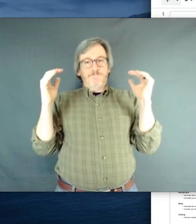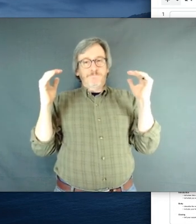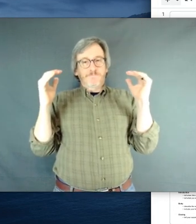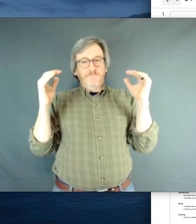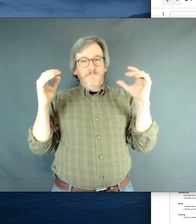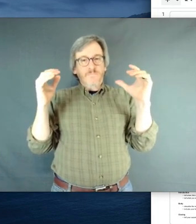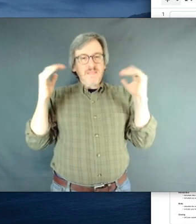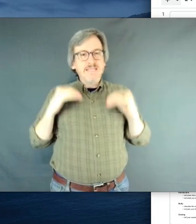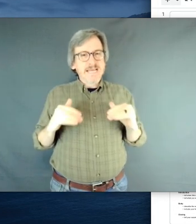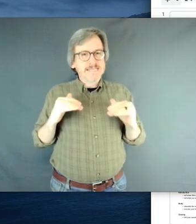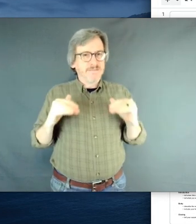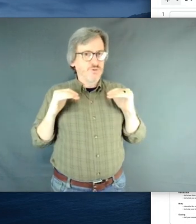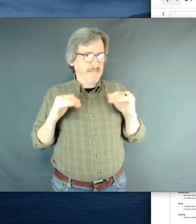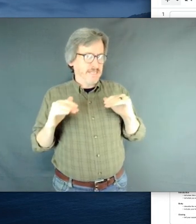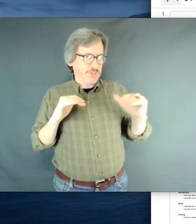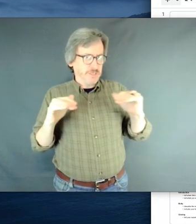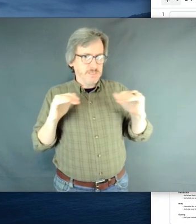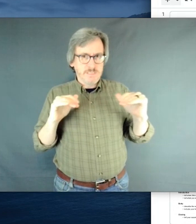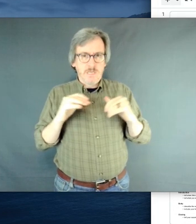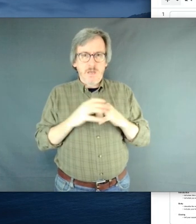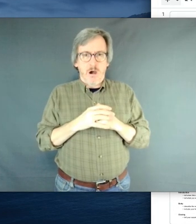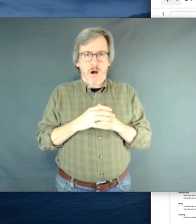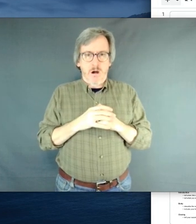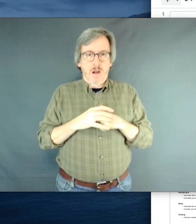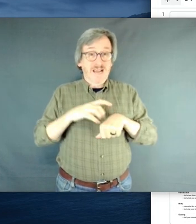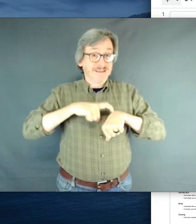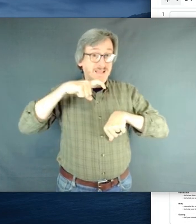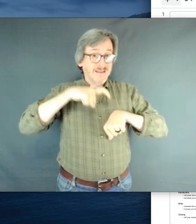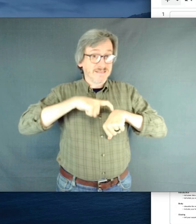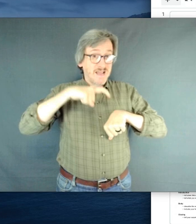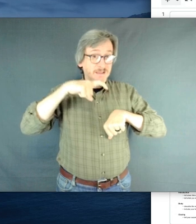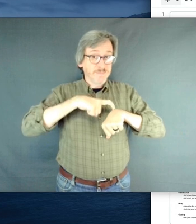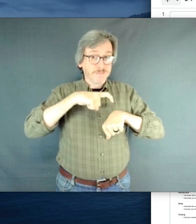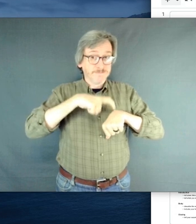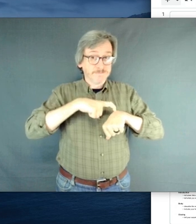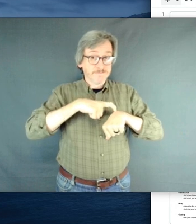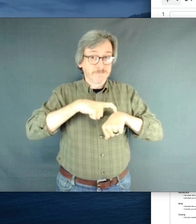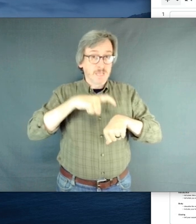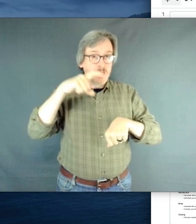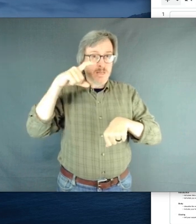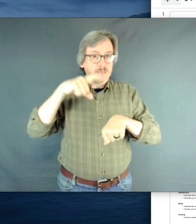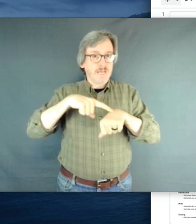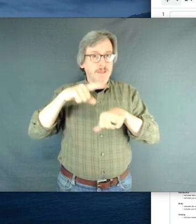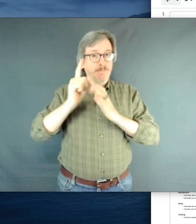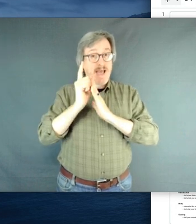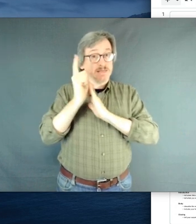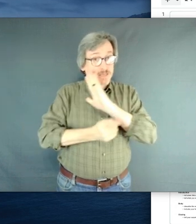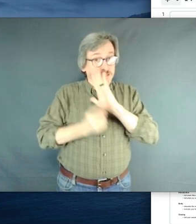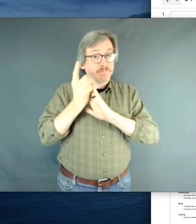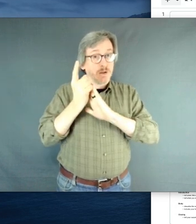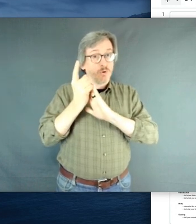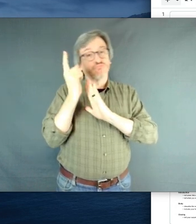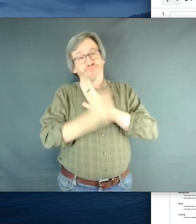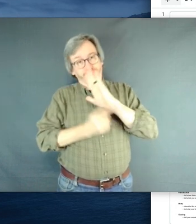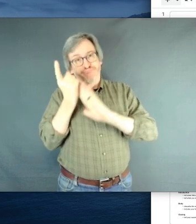And then the last set of transitions are clock times, time passed,